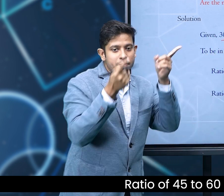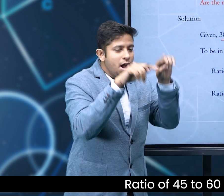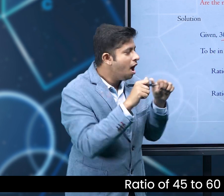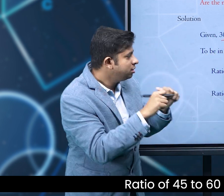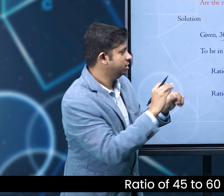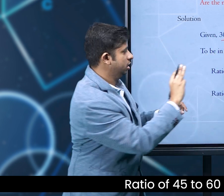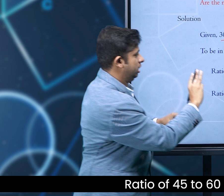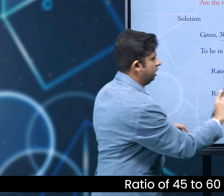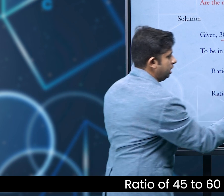equals to 3 by 4,